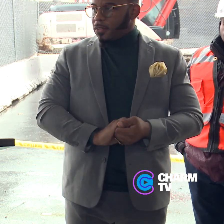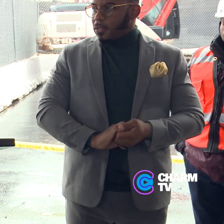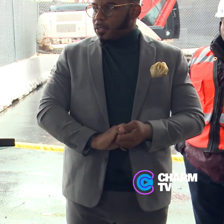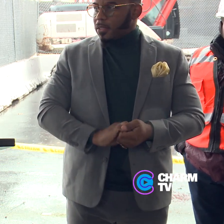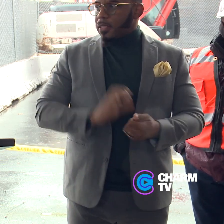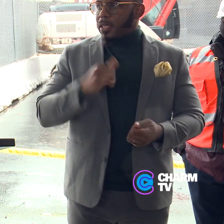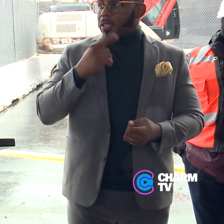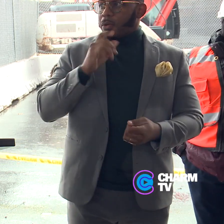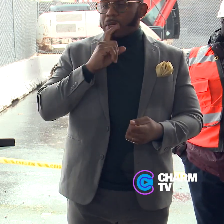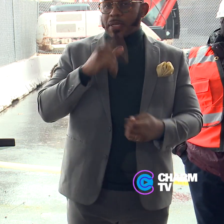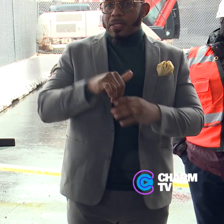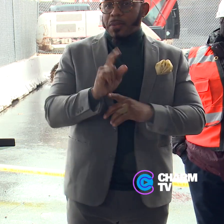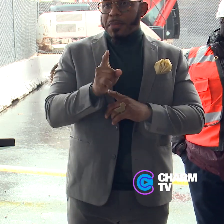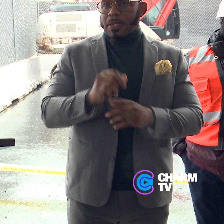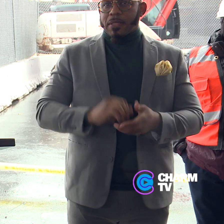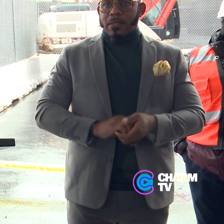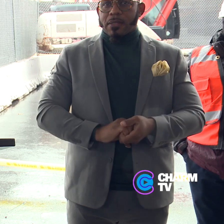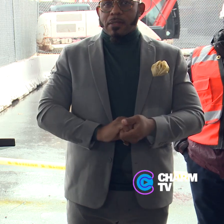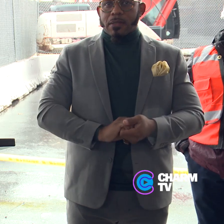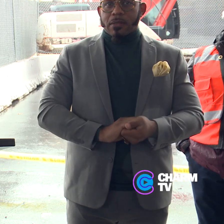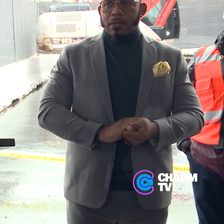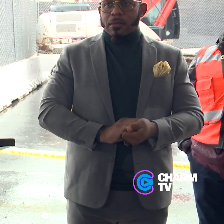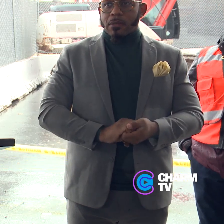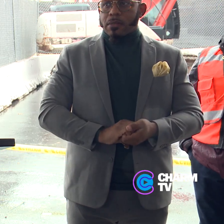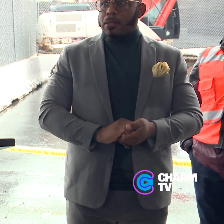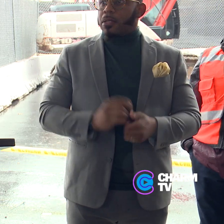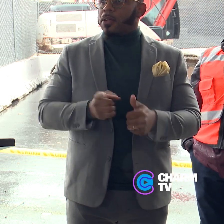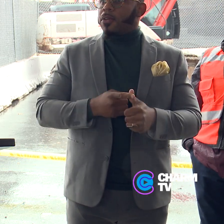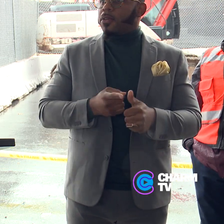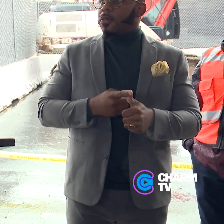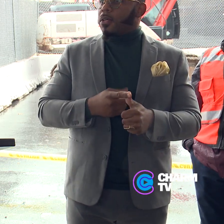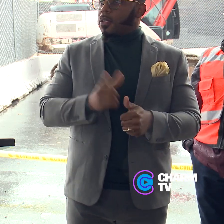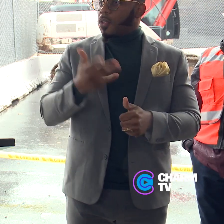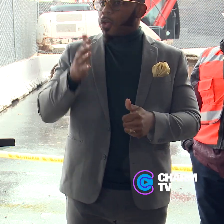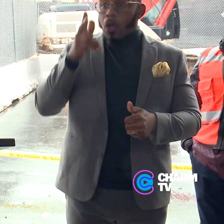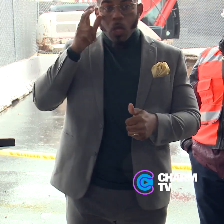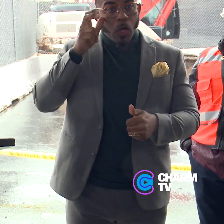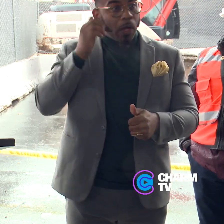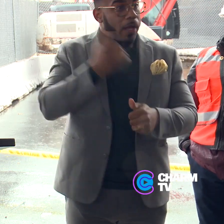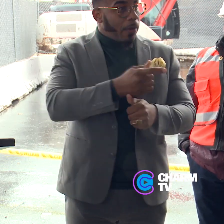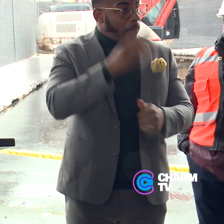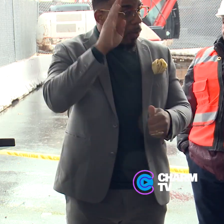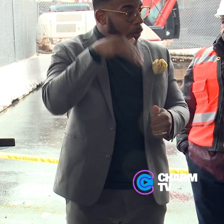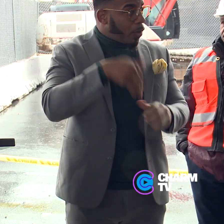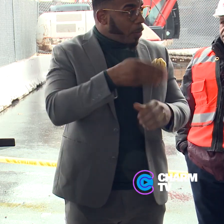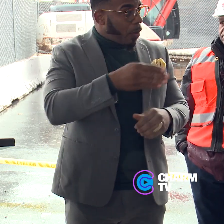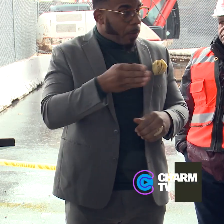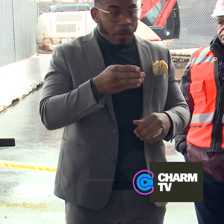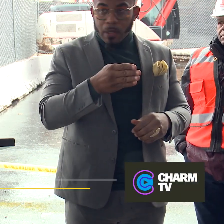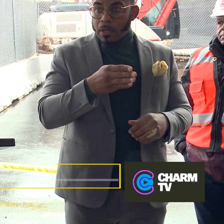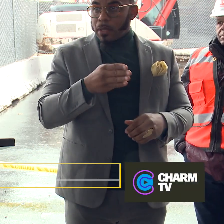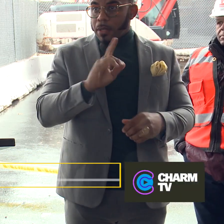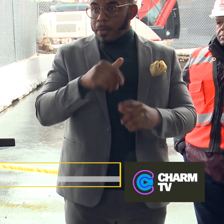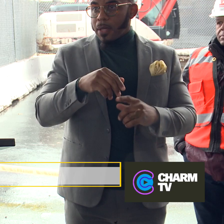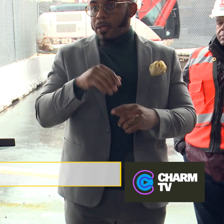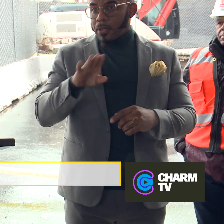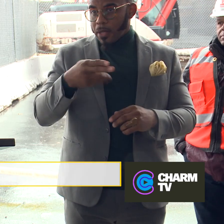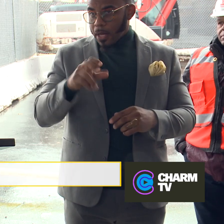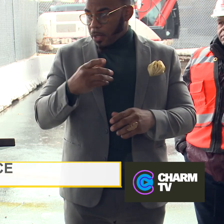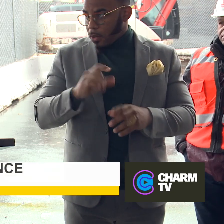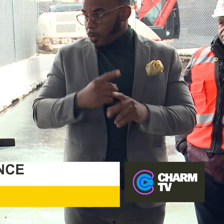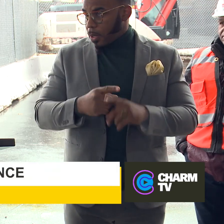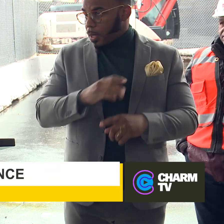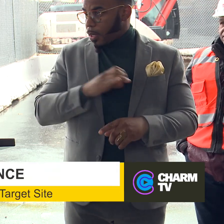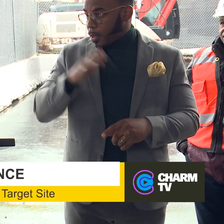And I'll tell you who he is in a second. But first, as you've already heard, everybody knows in Baltimore it's all about your high school, right,